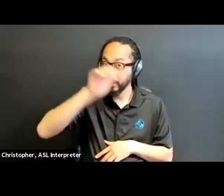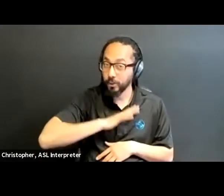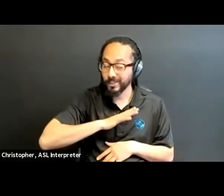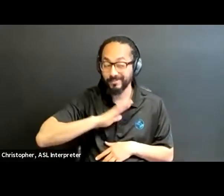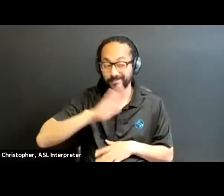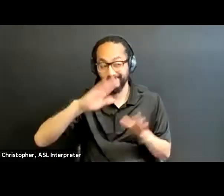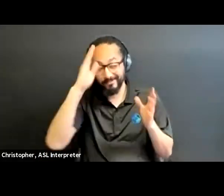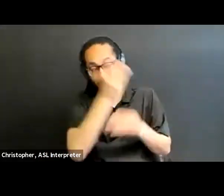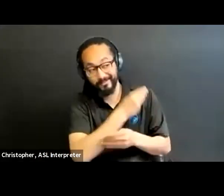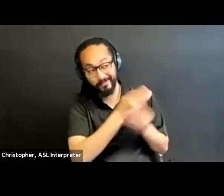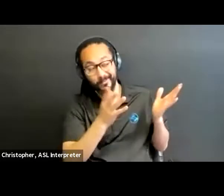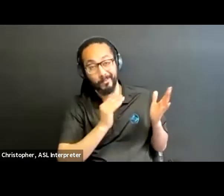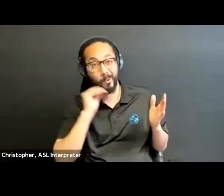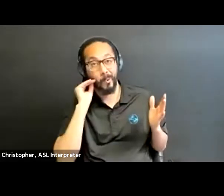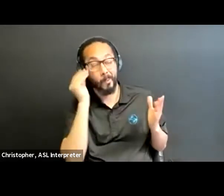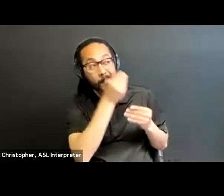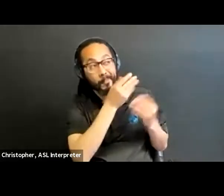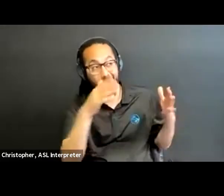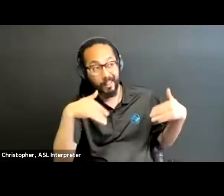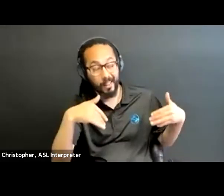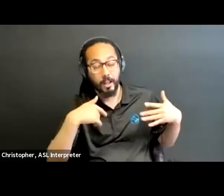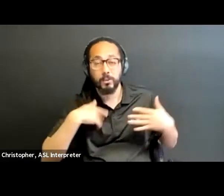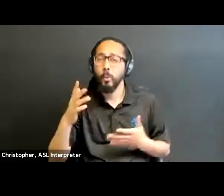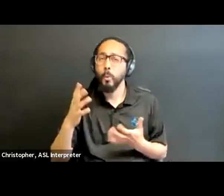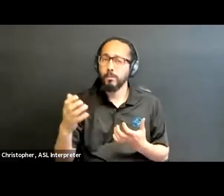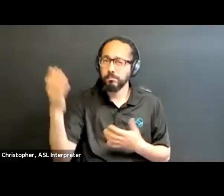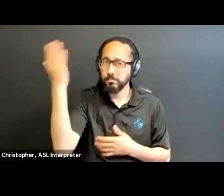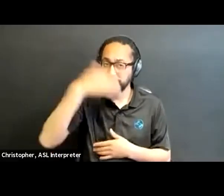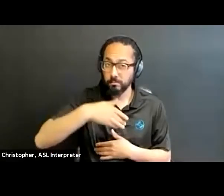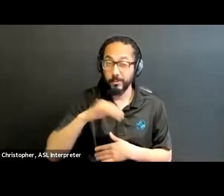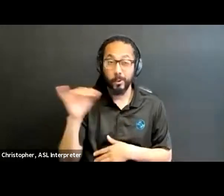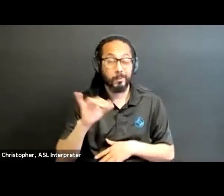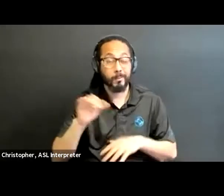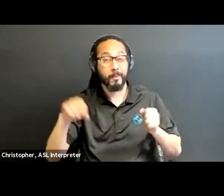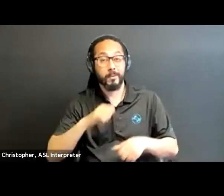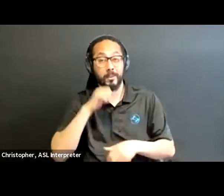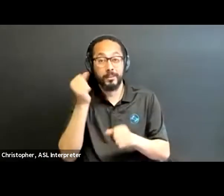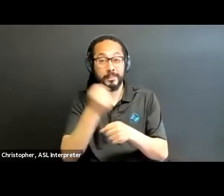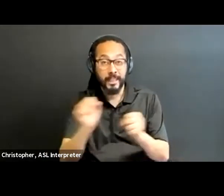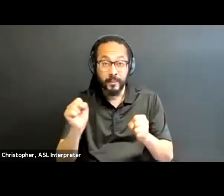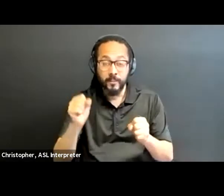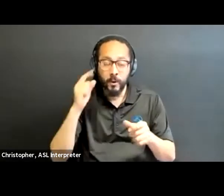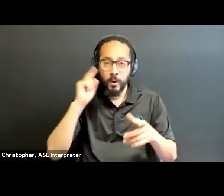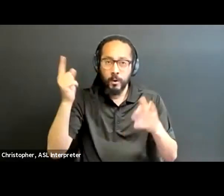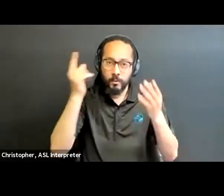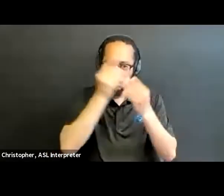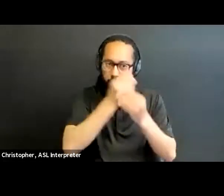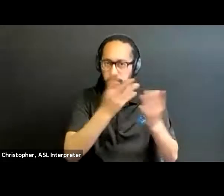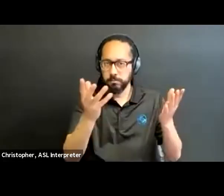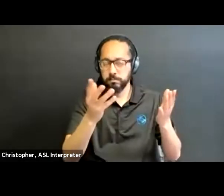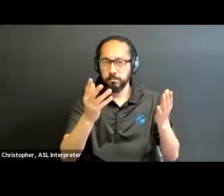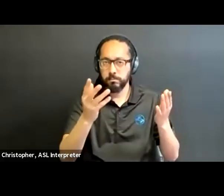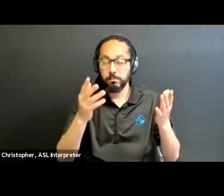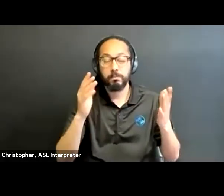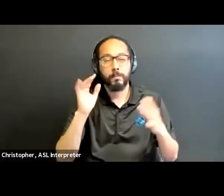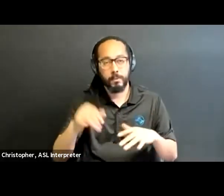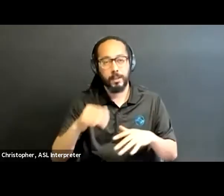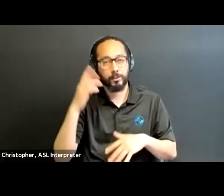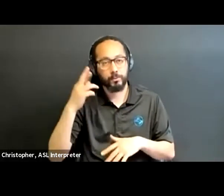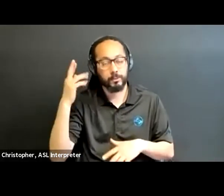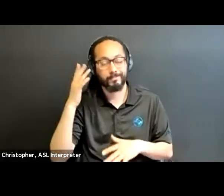their home environment. And it also may not be safe for that to be disclosed to those around them. So that was another reason it was very important to